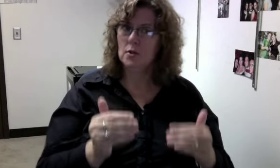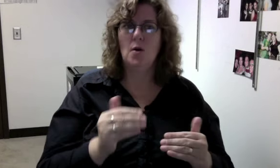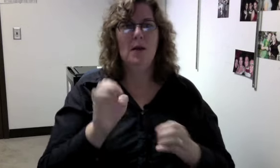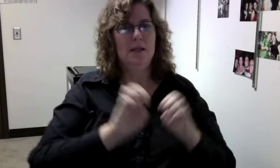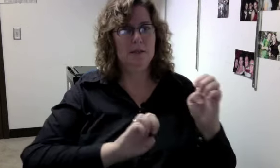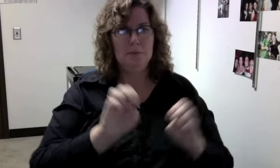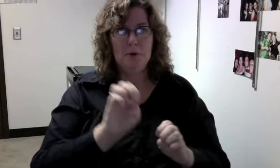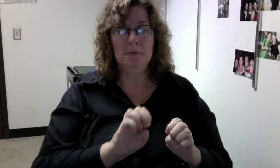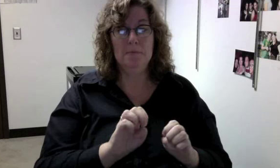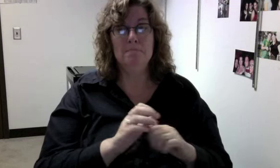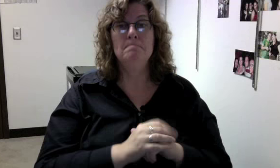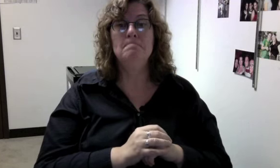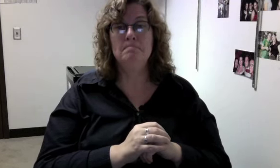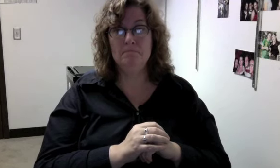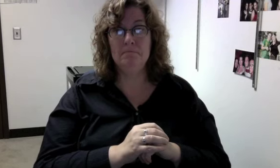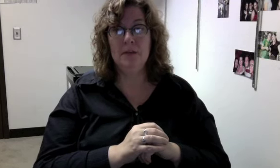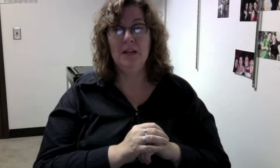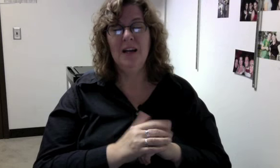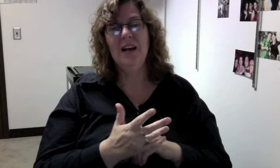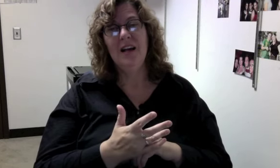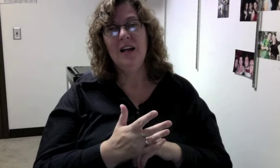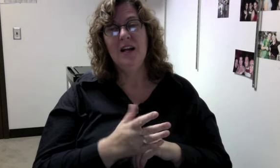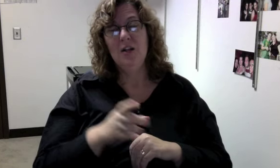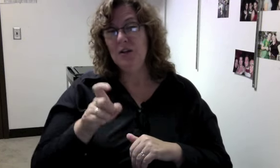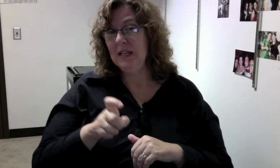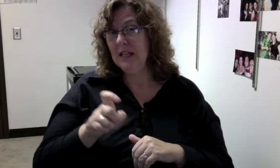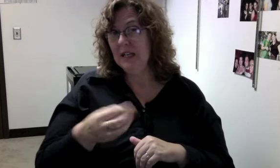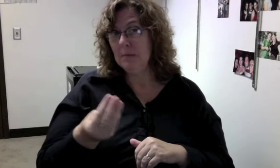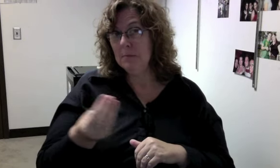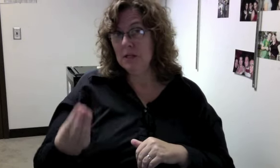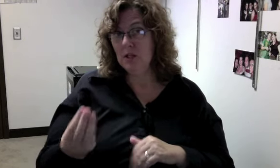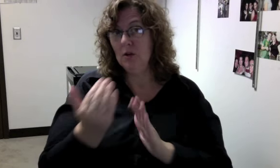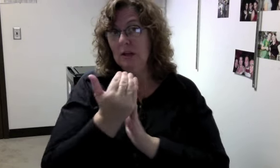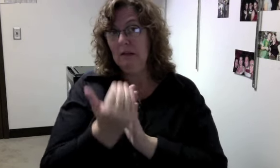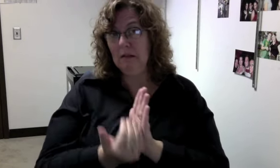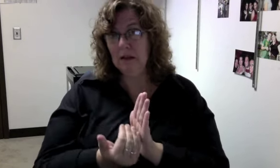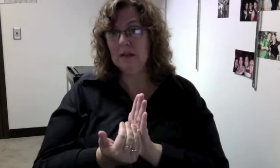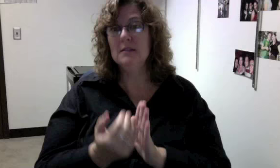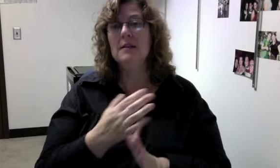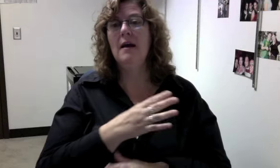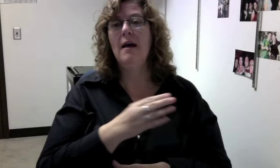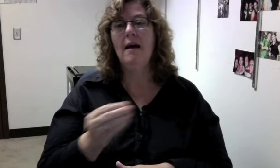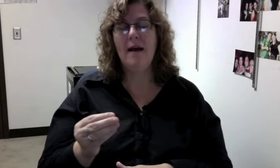list. Here is another important part. The outcome must be measurable.